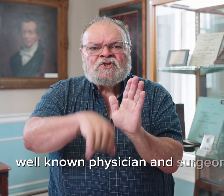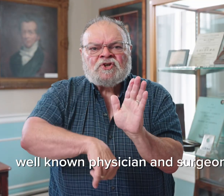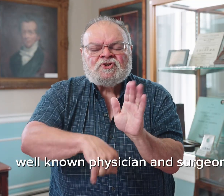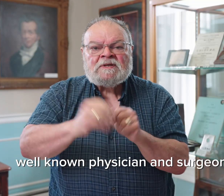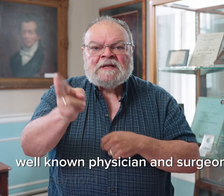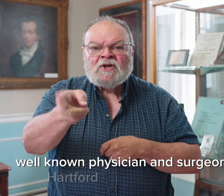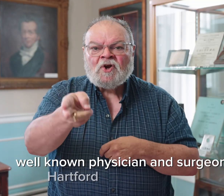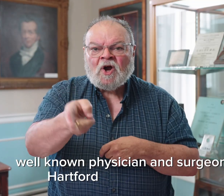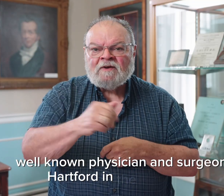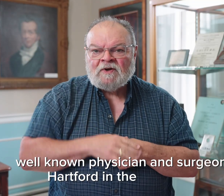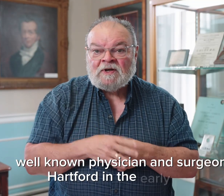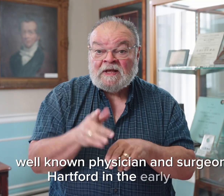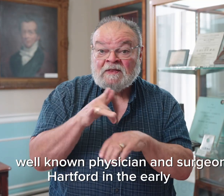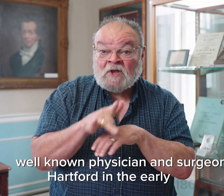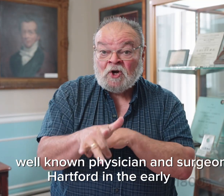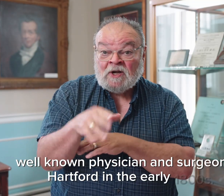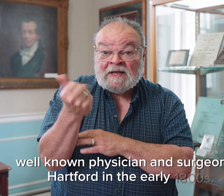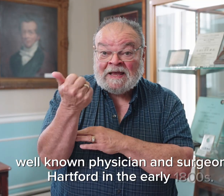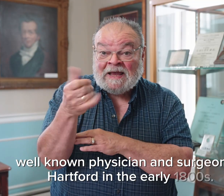in Hartford in the early 1800s.